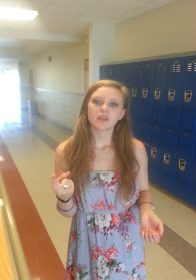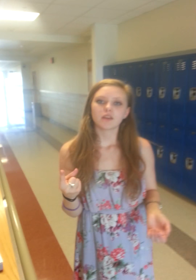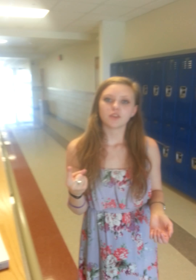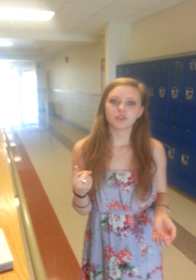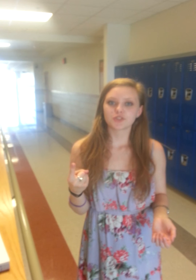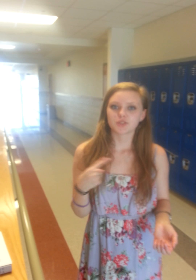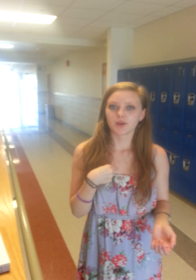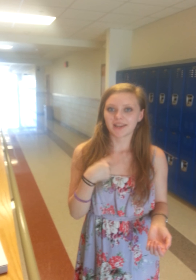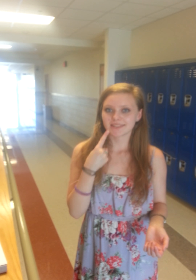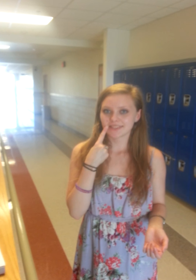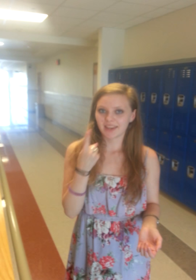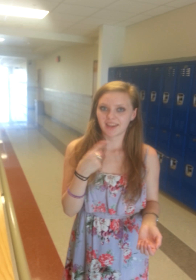You just do I say.